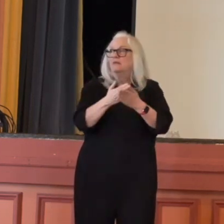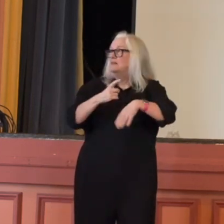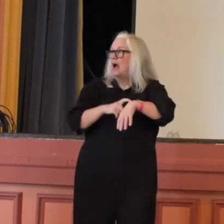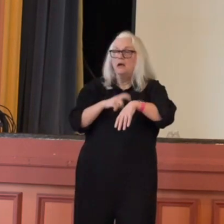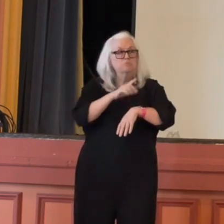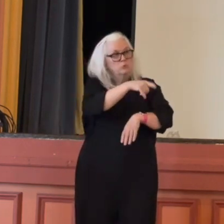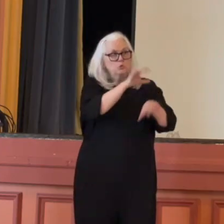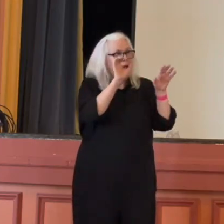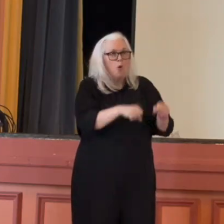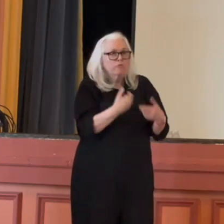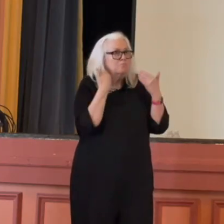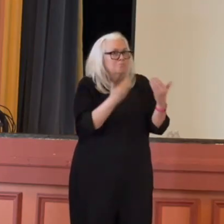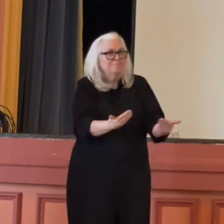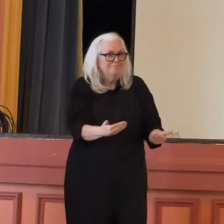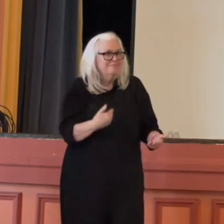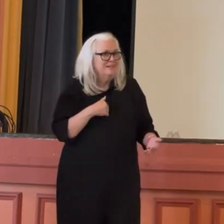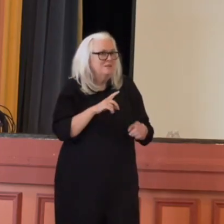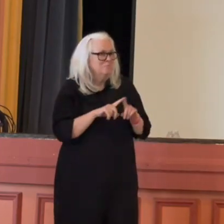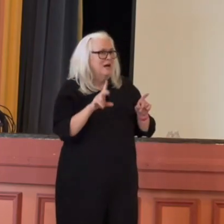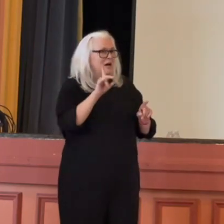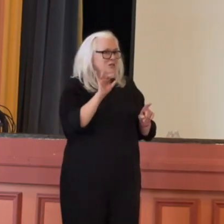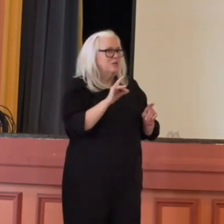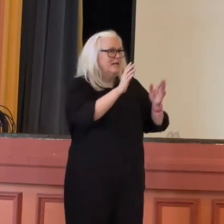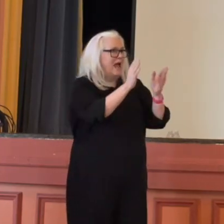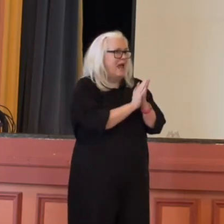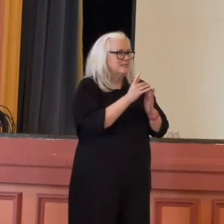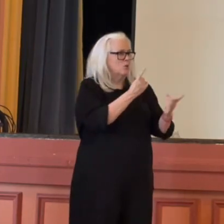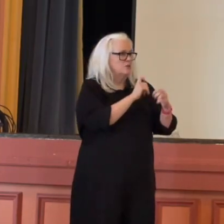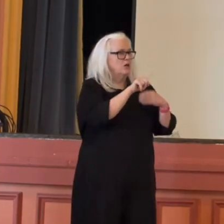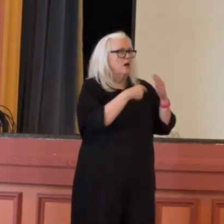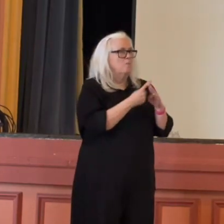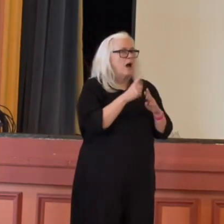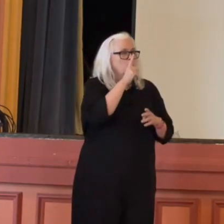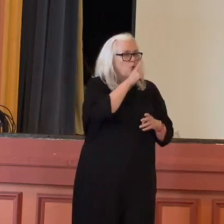take over. You did ask a question about rodent control.